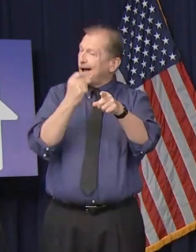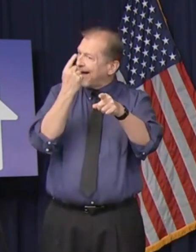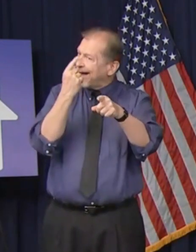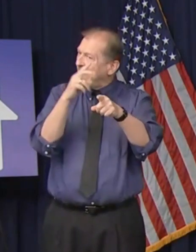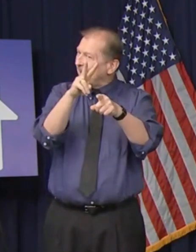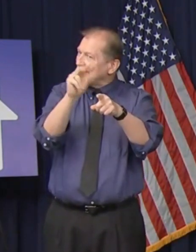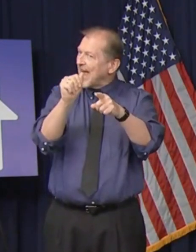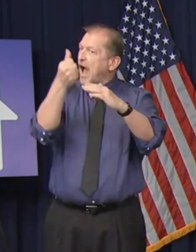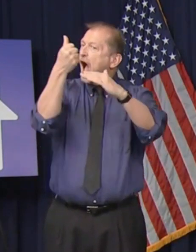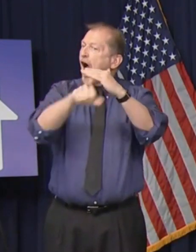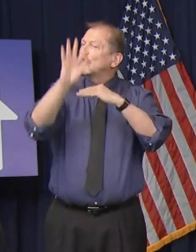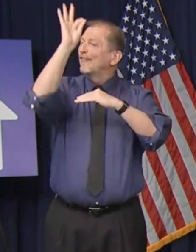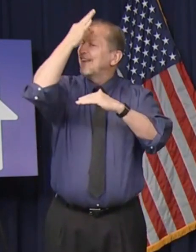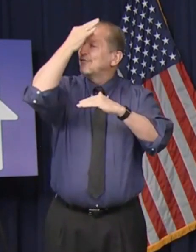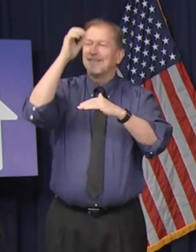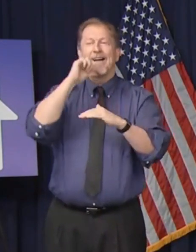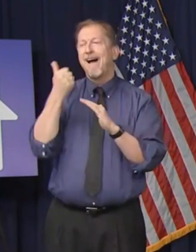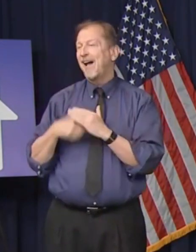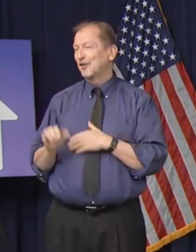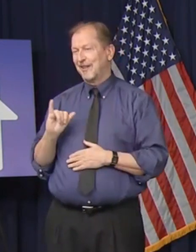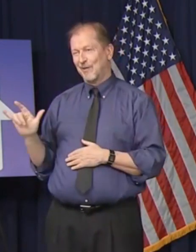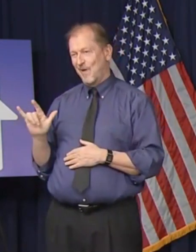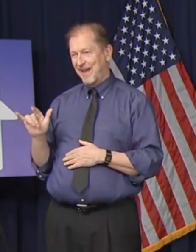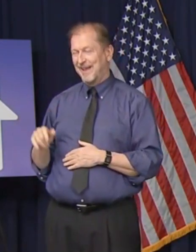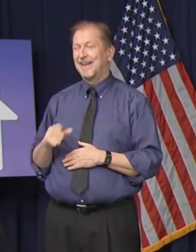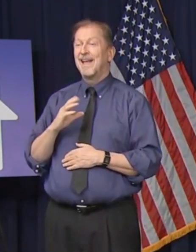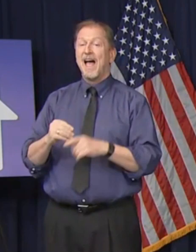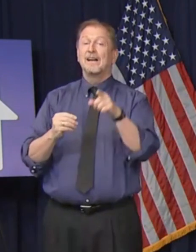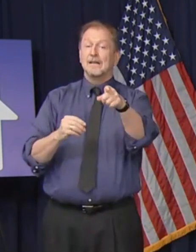facilities, which aren't normally available to non-veterans.